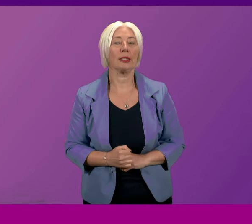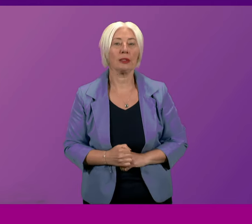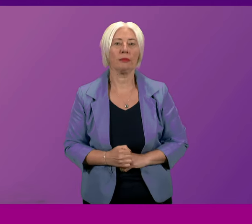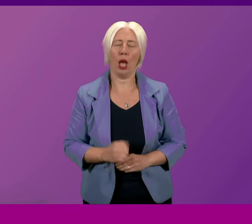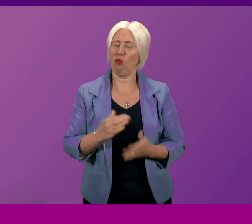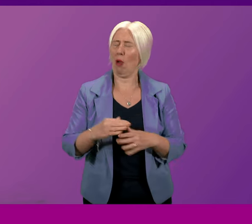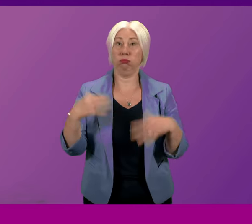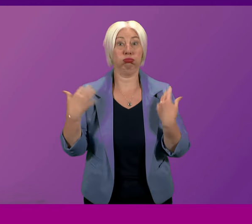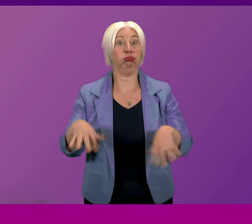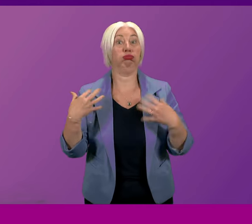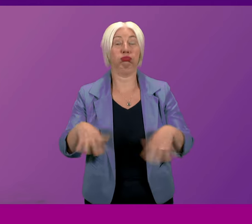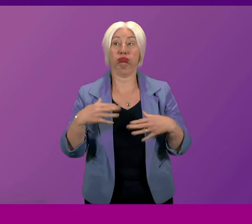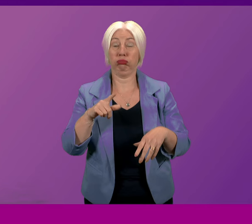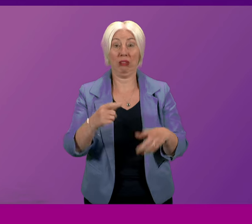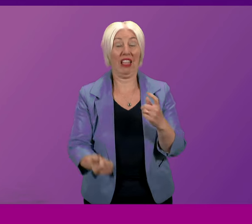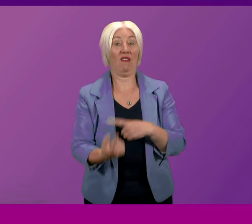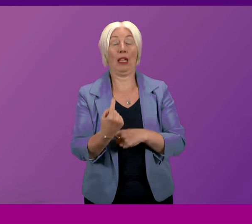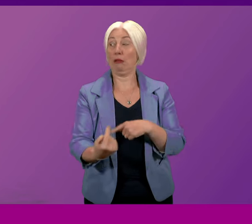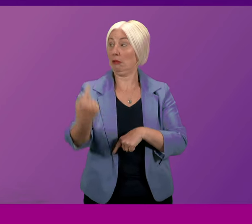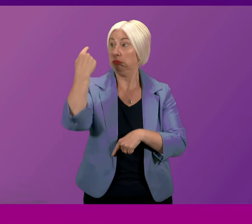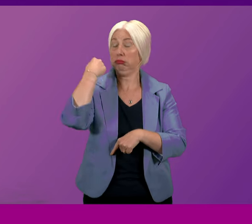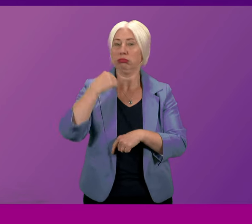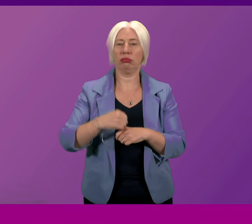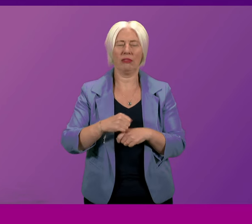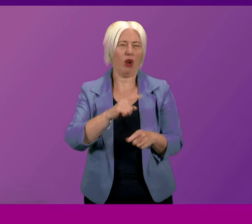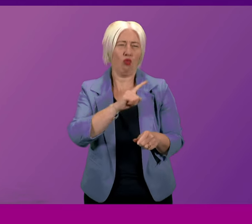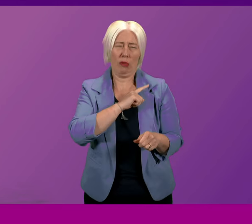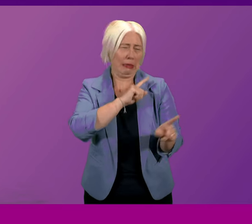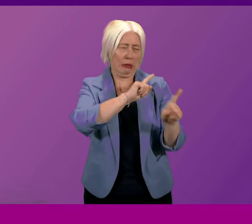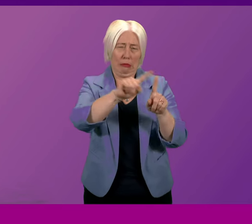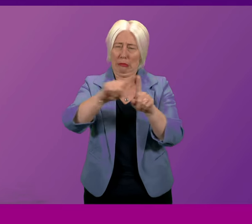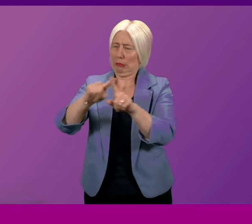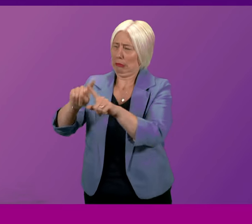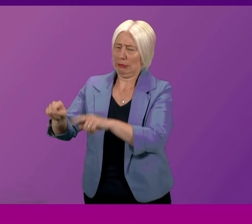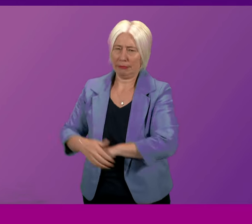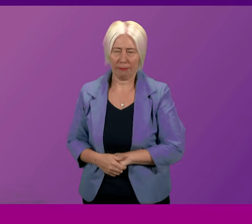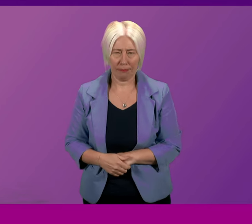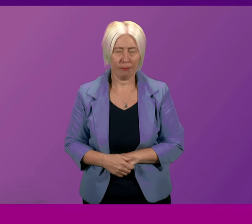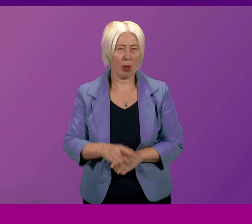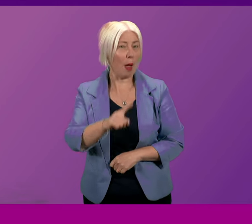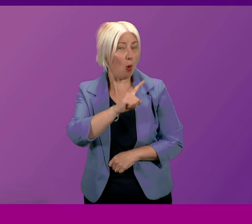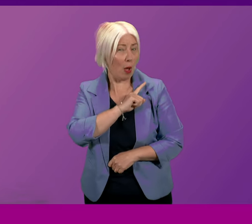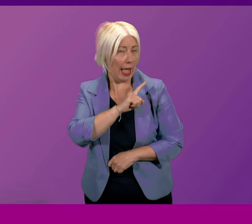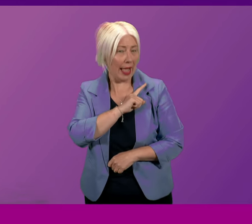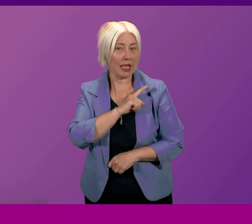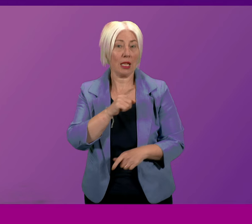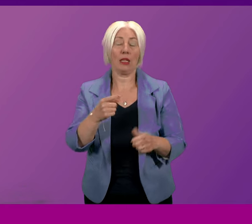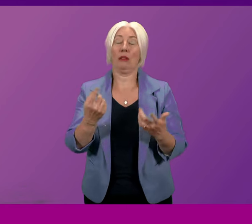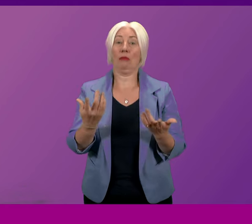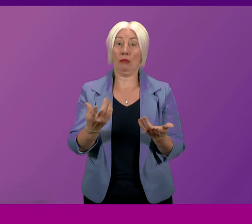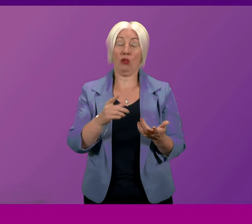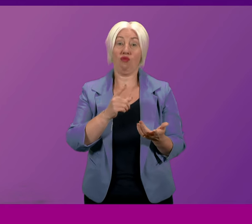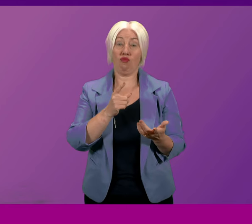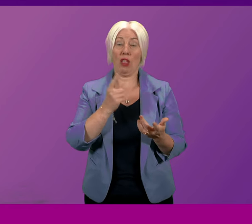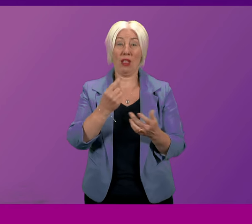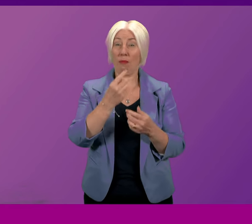extraordinary occasion for all manner of reasons. not least the fact that it came